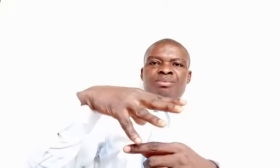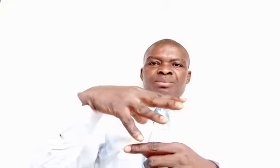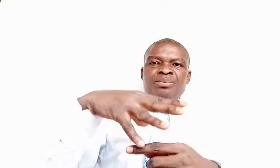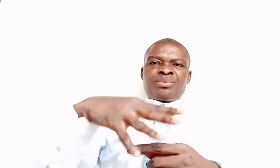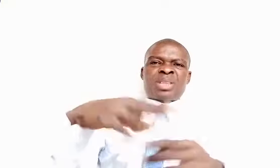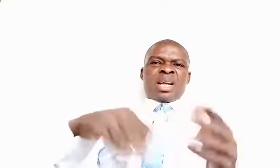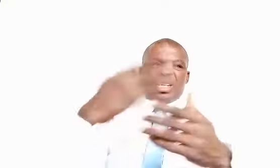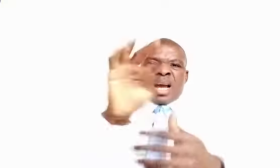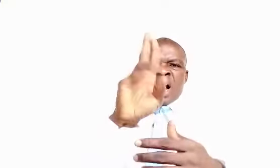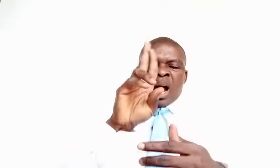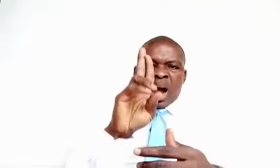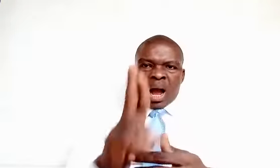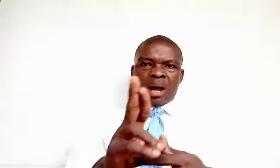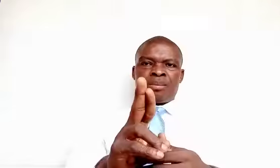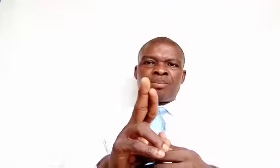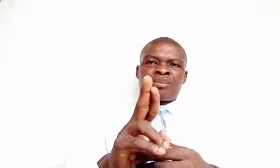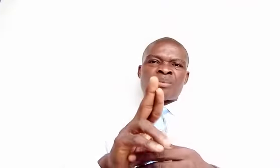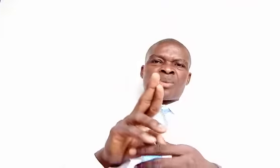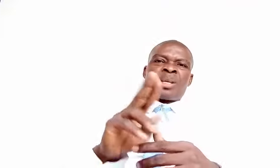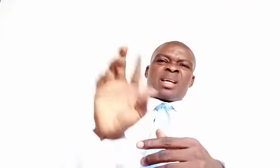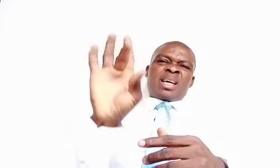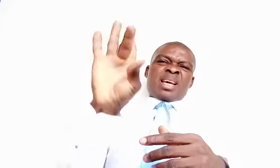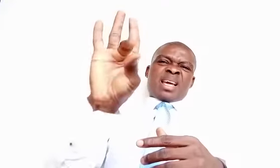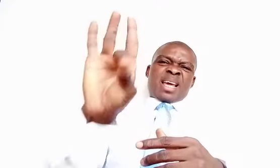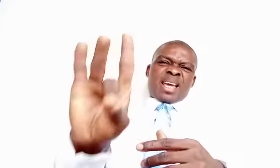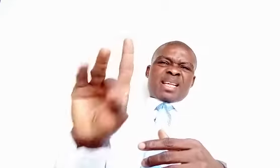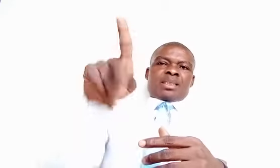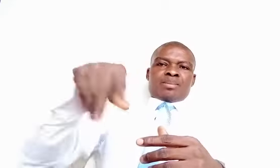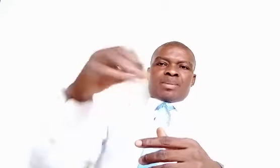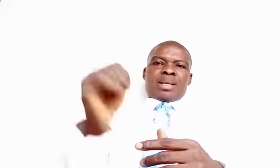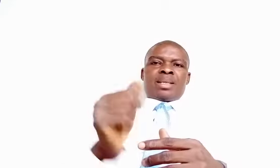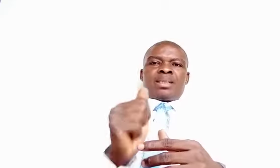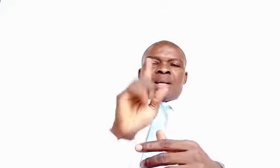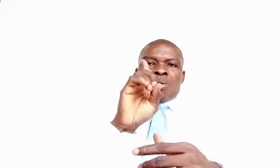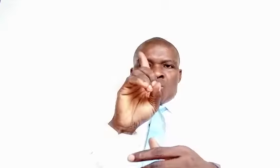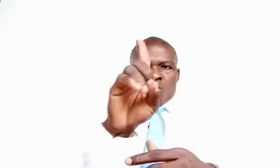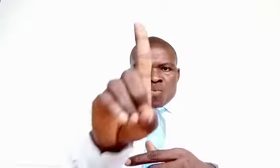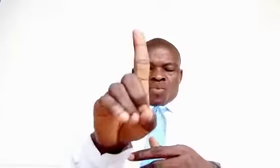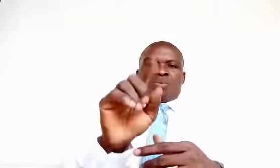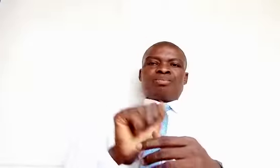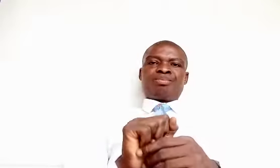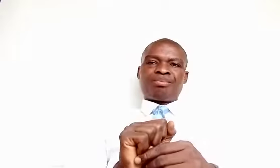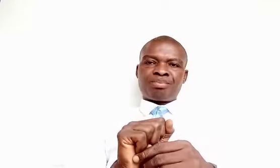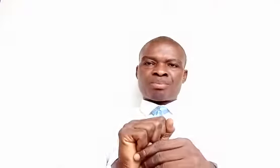There are 8 planets and 1 dwarf planet called